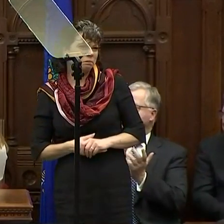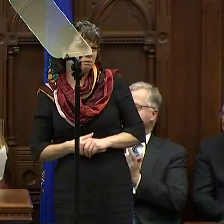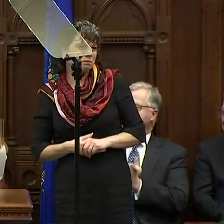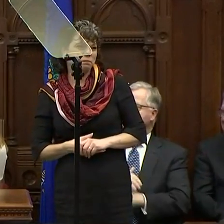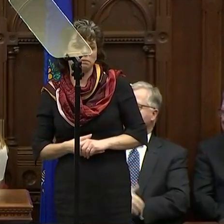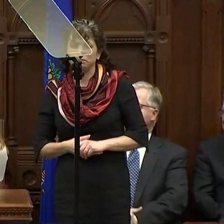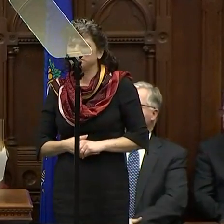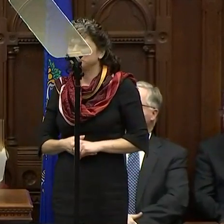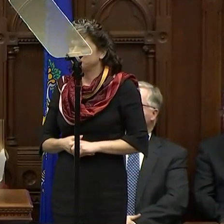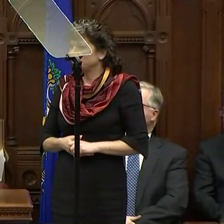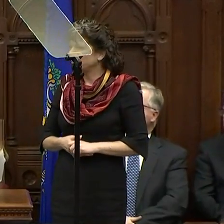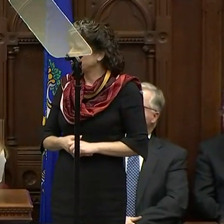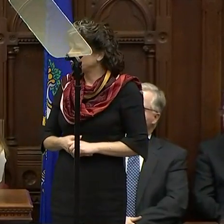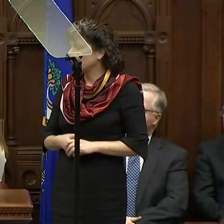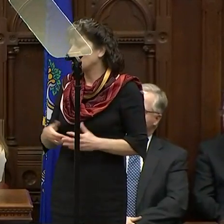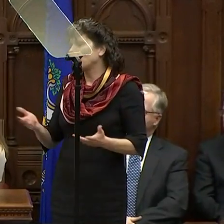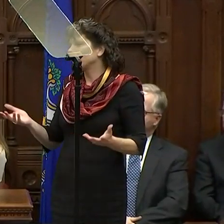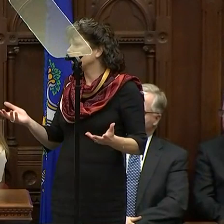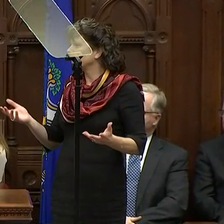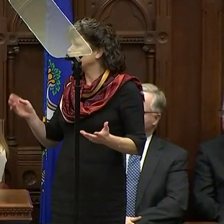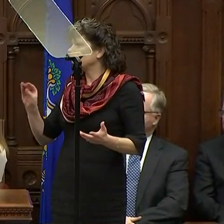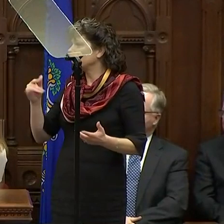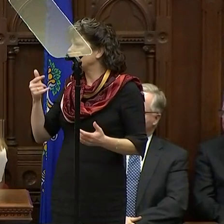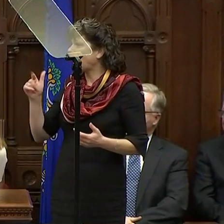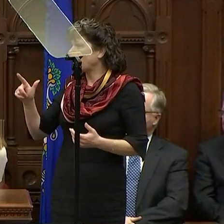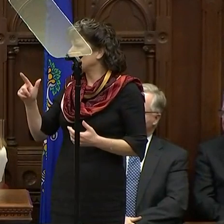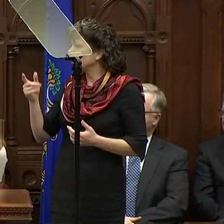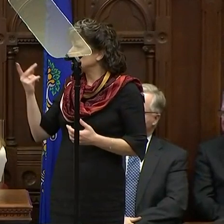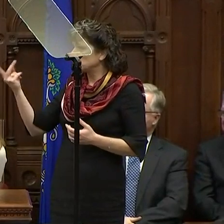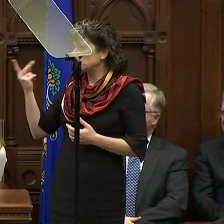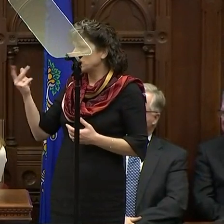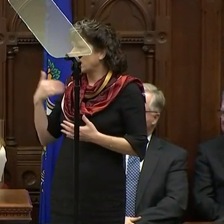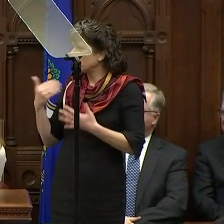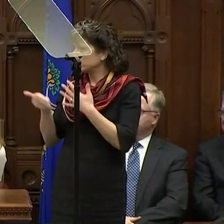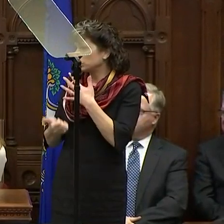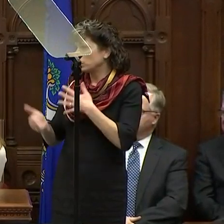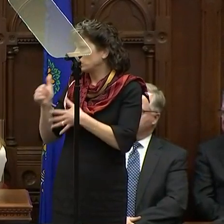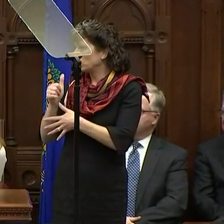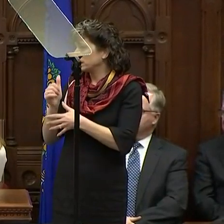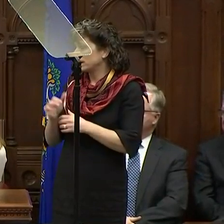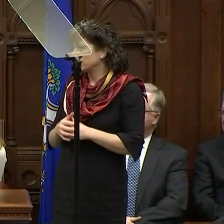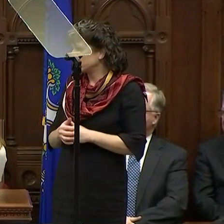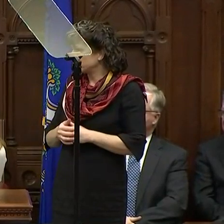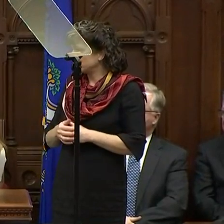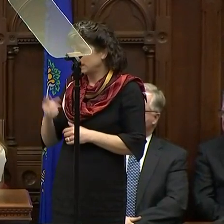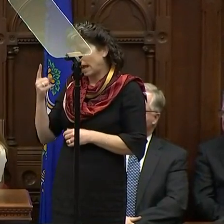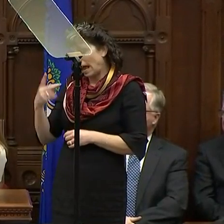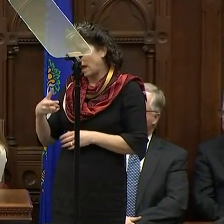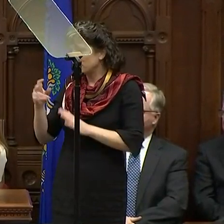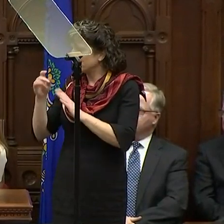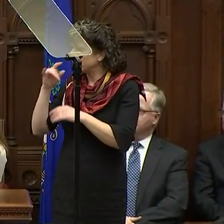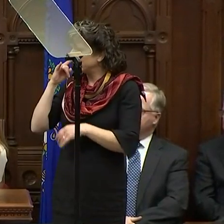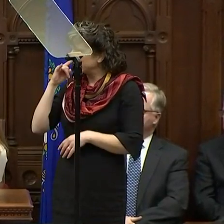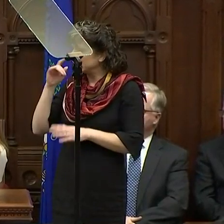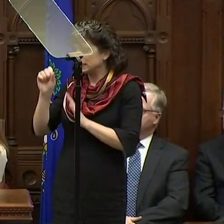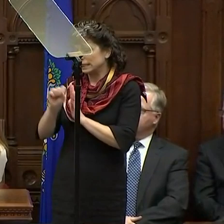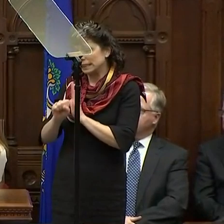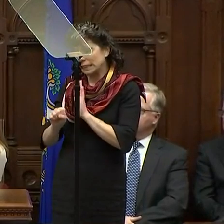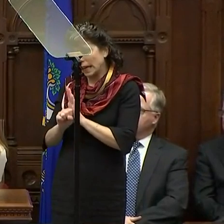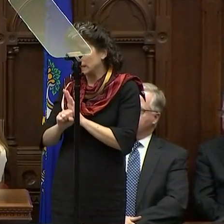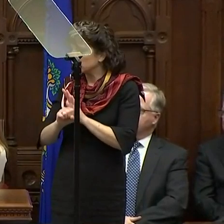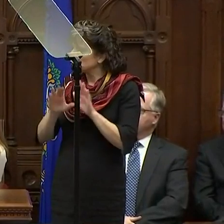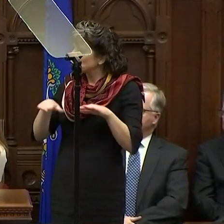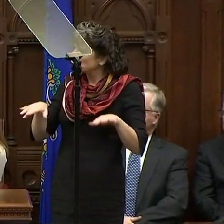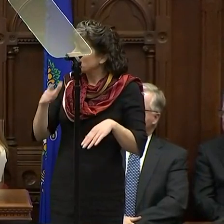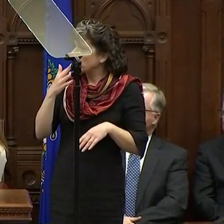Look, Miguel, you and I have prioritized, you know, half the kids in our state are children of color, and maybe 10%